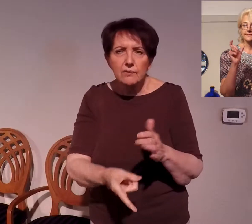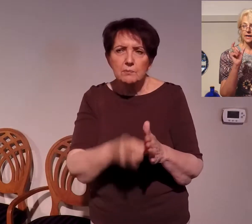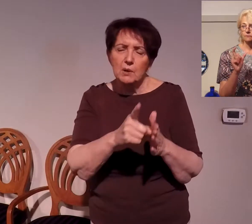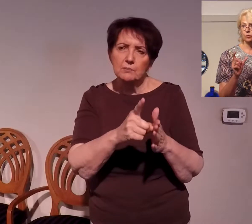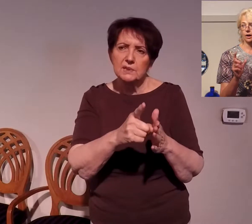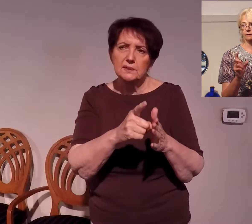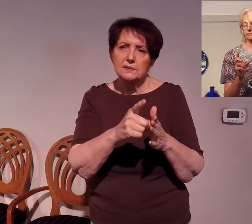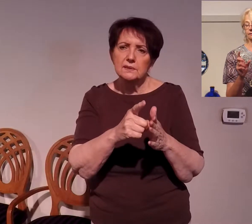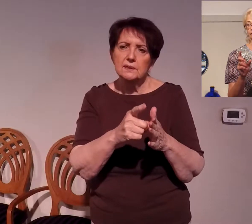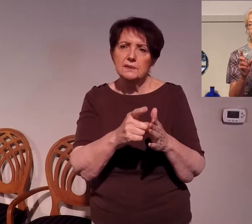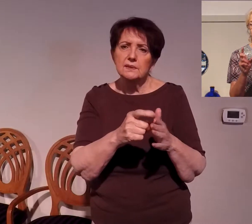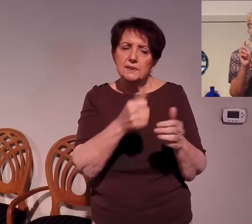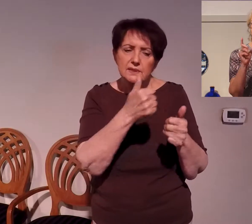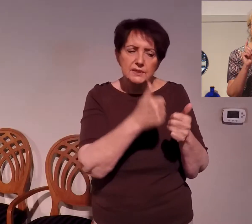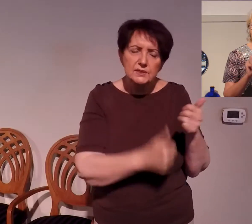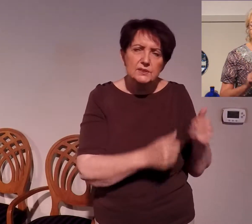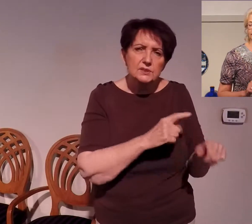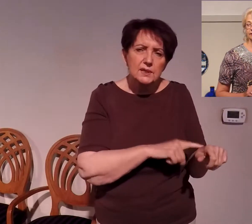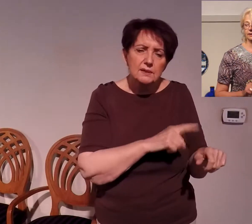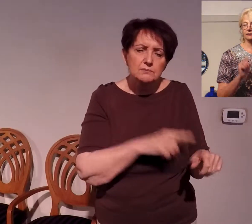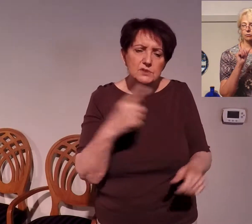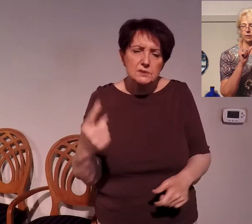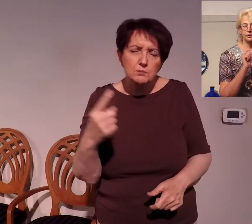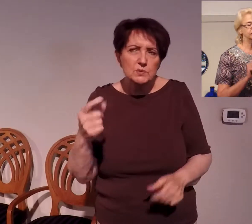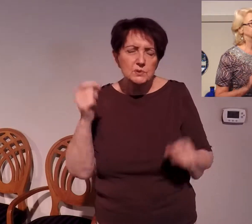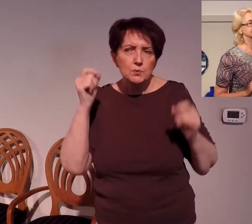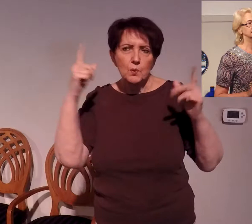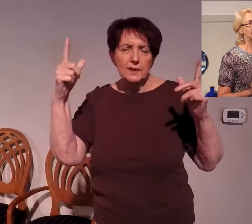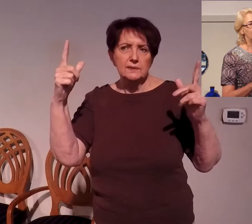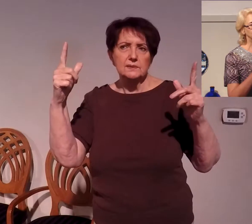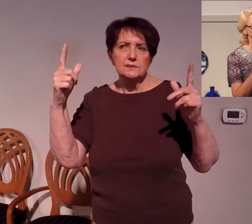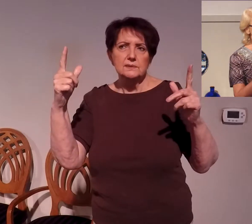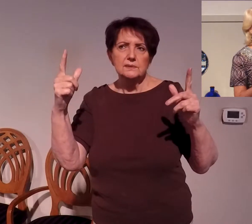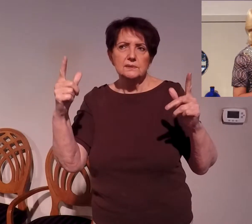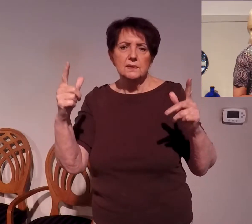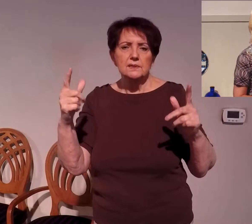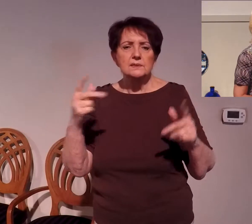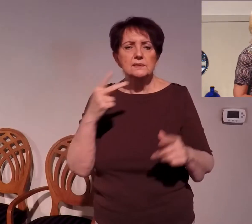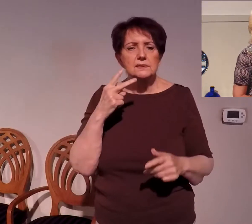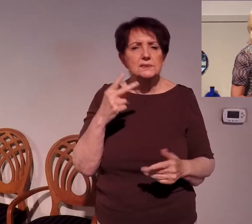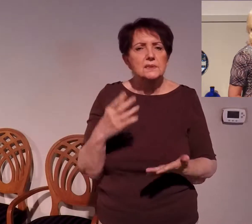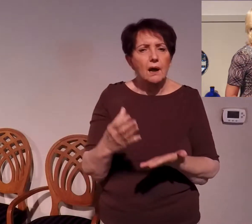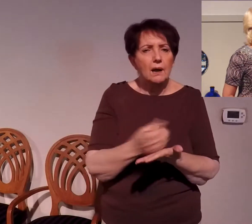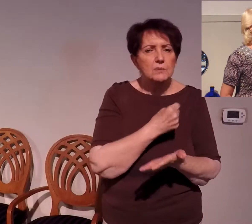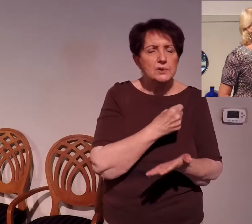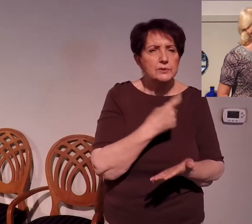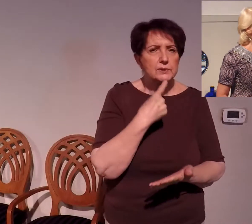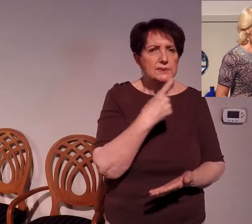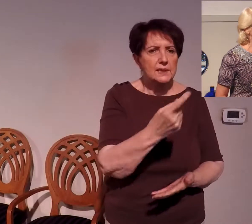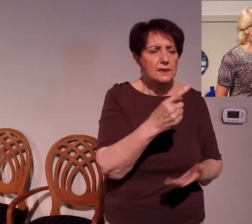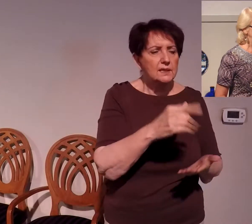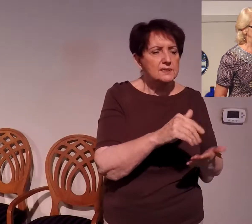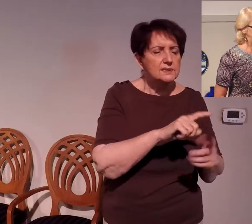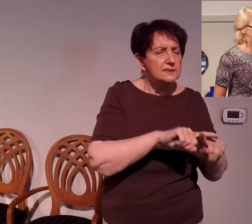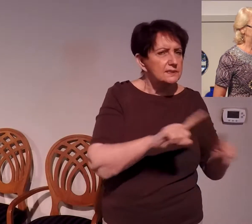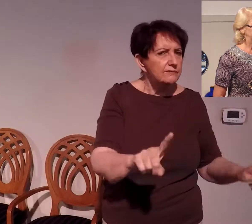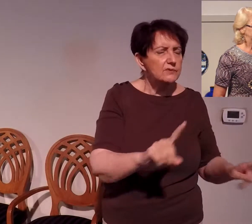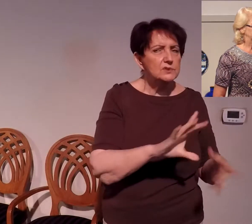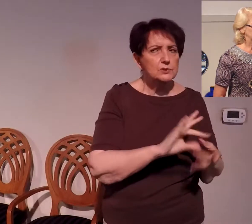time someone has had an awakening, an awareness, an opportunity to tell a new